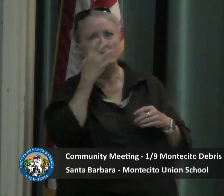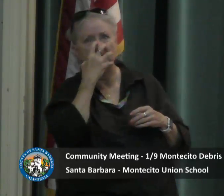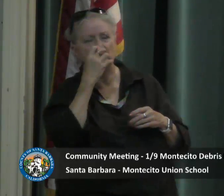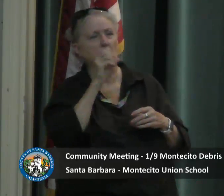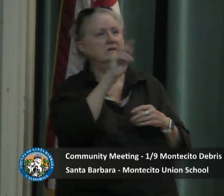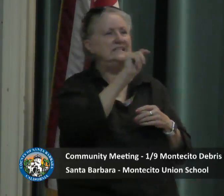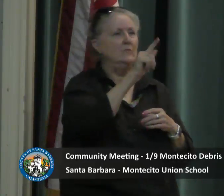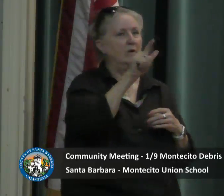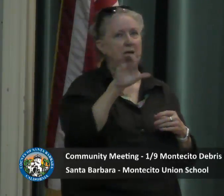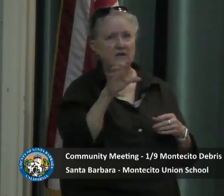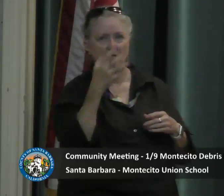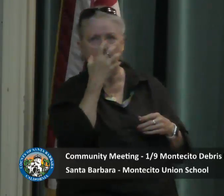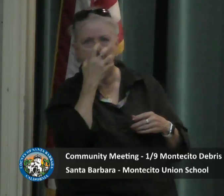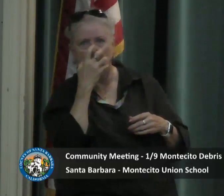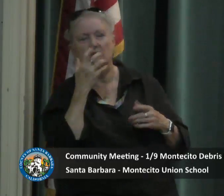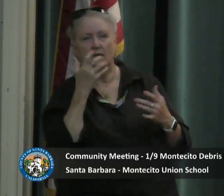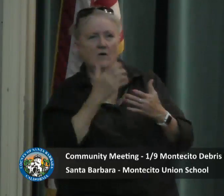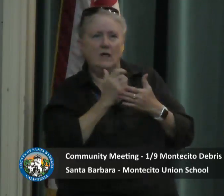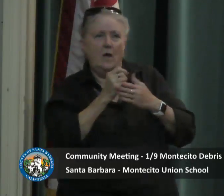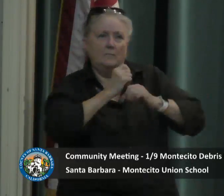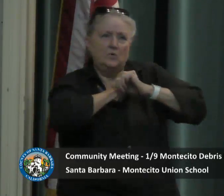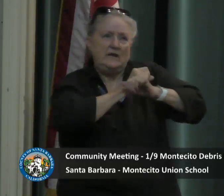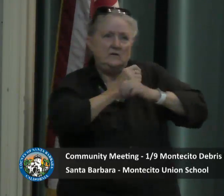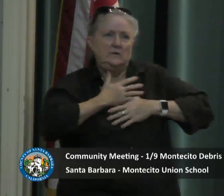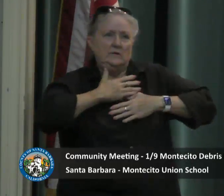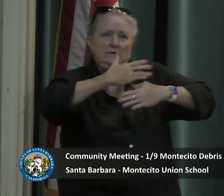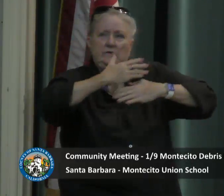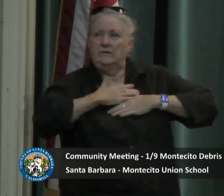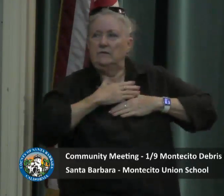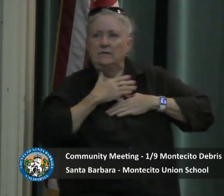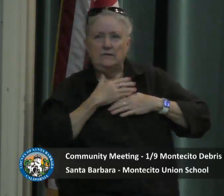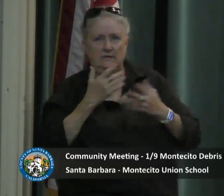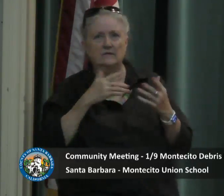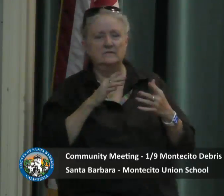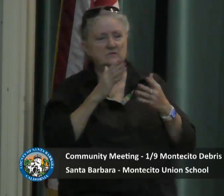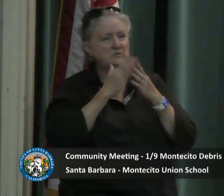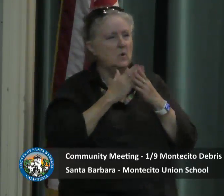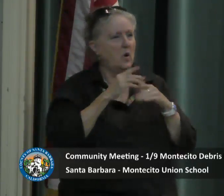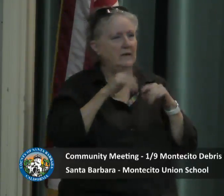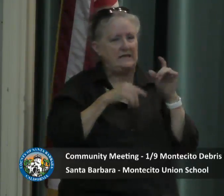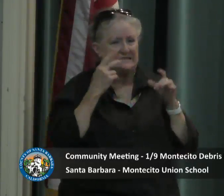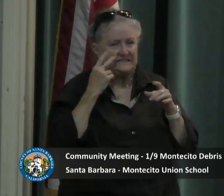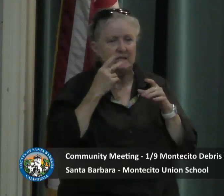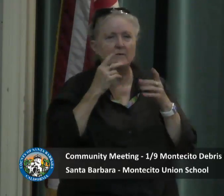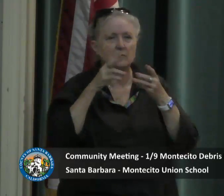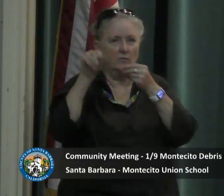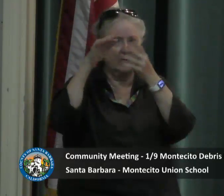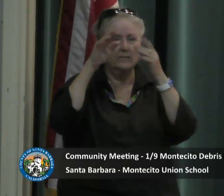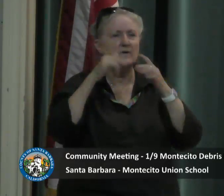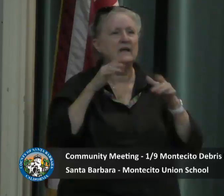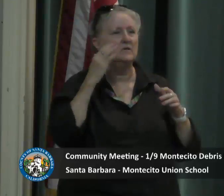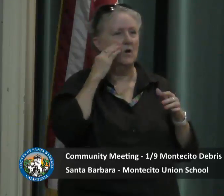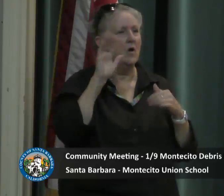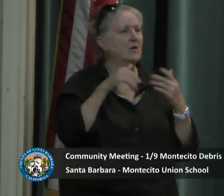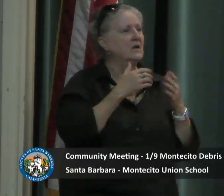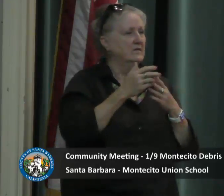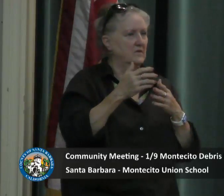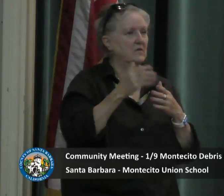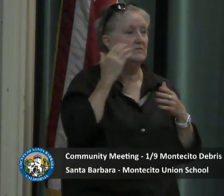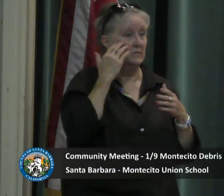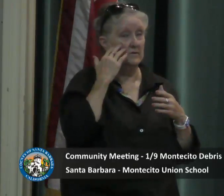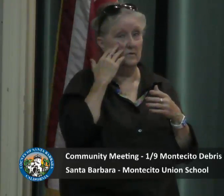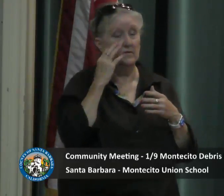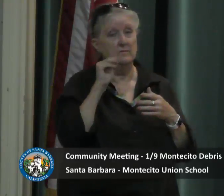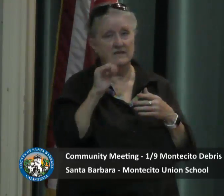help protect you when you breathe in the air that could have even small invisible particles. I know all of you are really familiar with these masks because